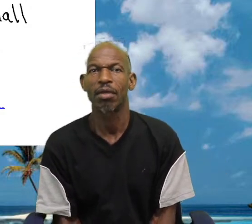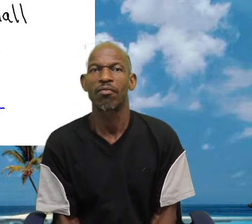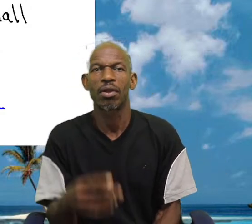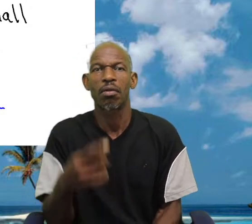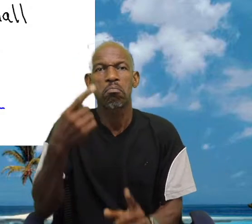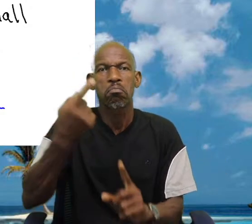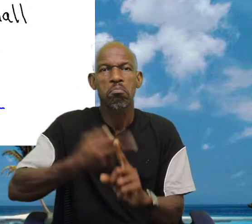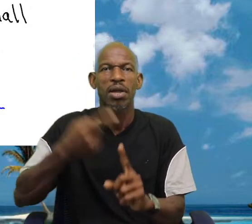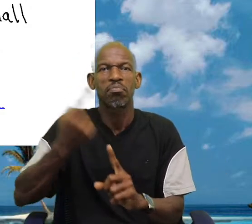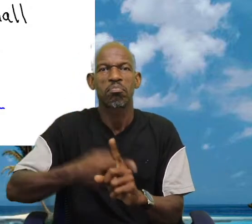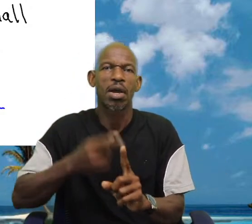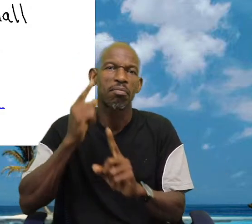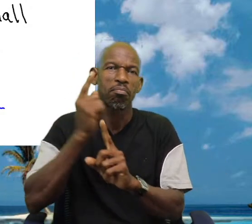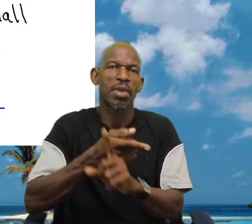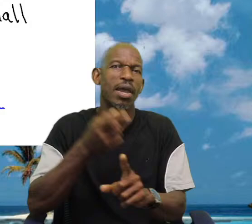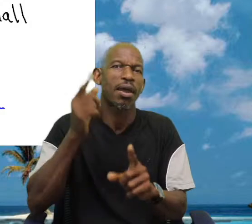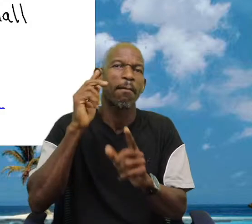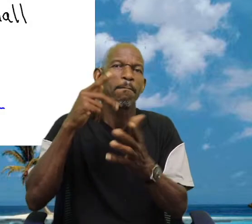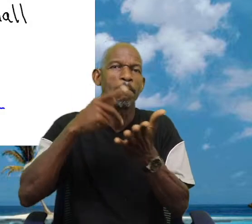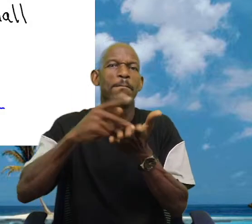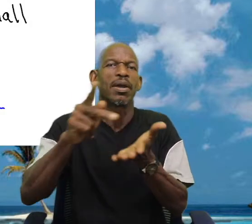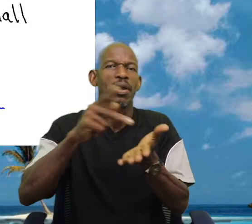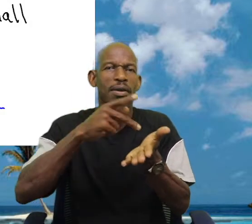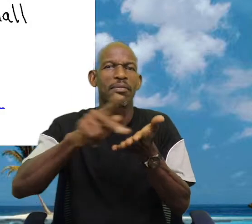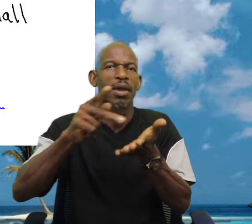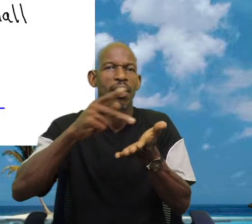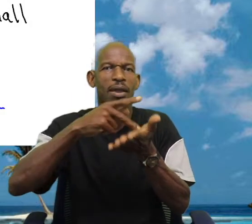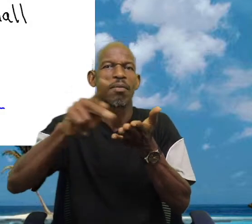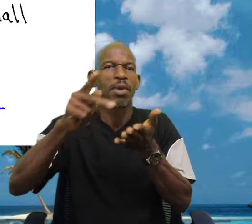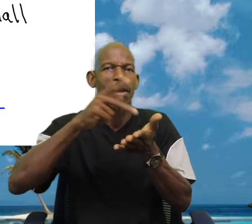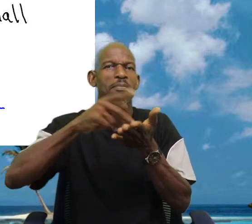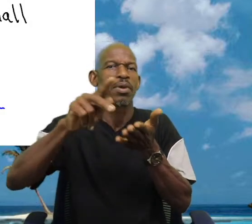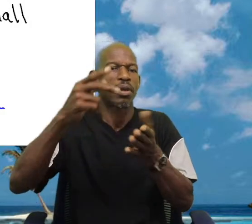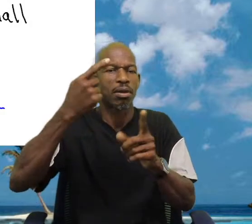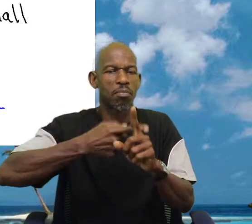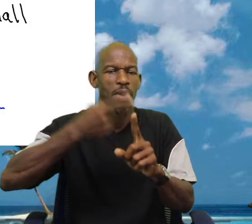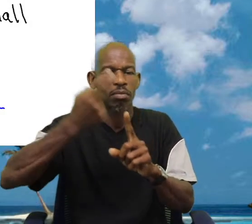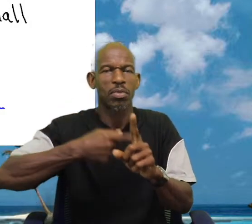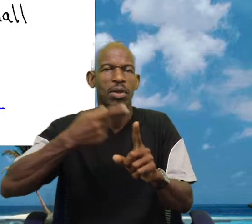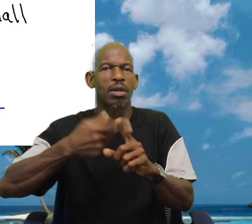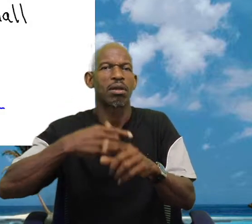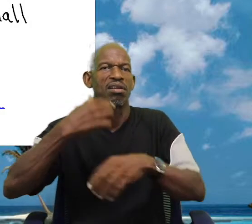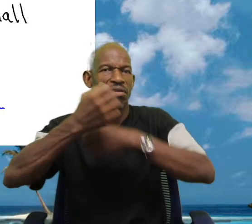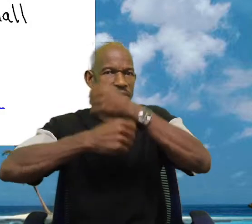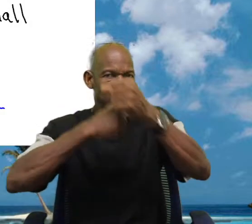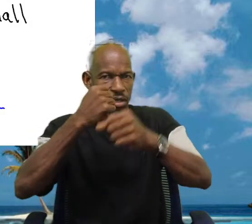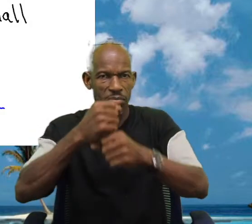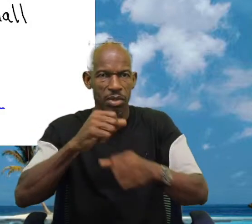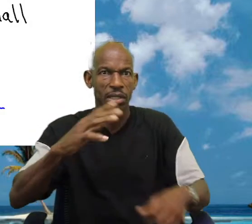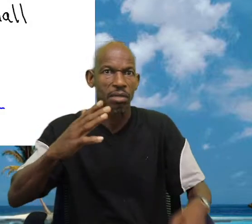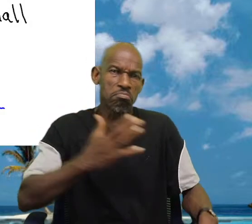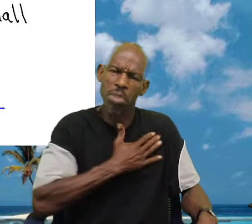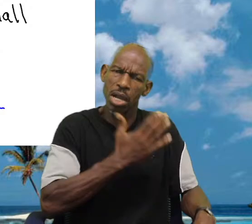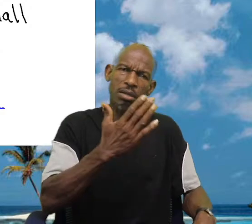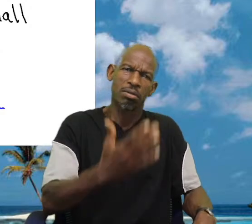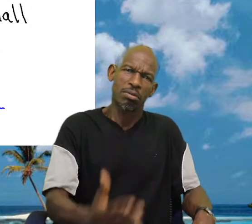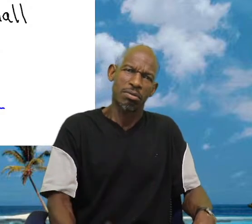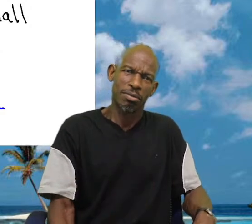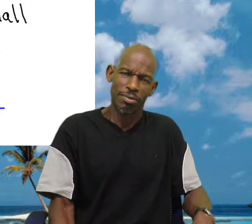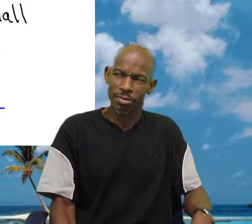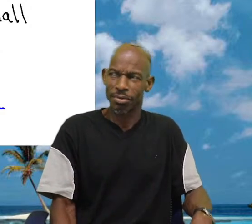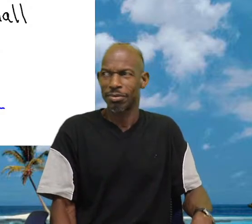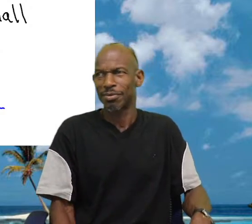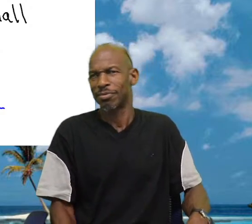end I'm going and pay them some money to at the end of a certain amount of years to own this house. So I